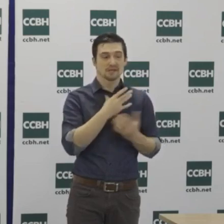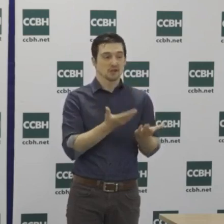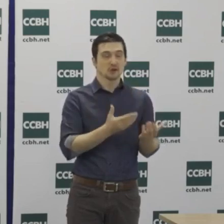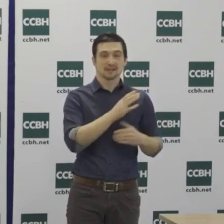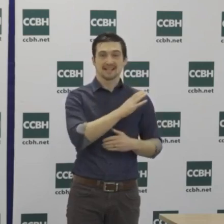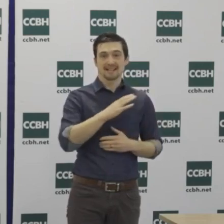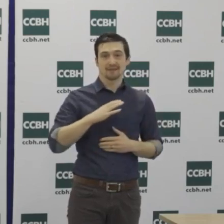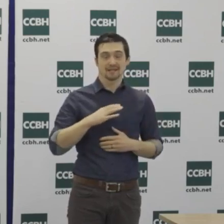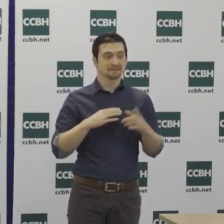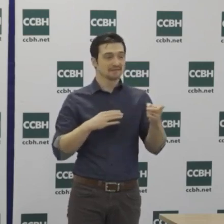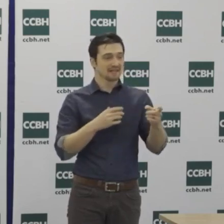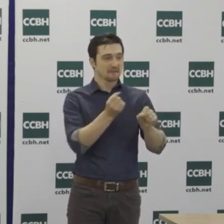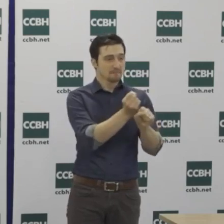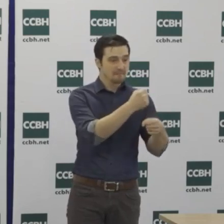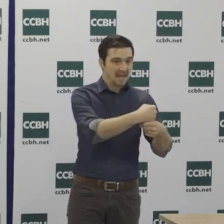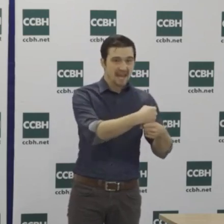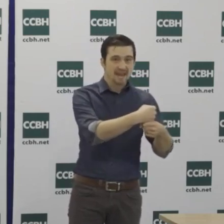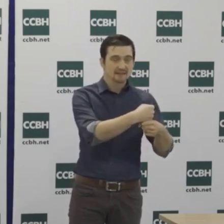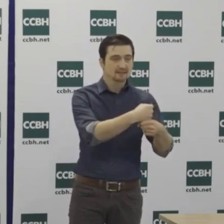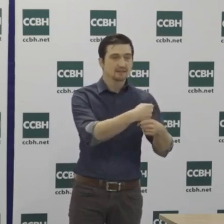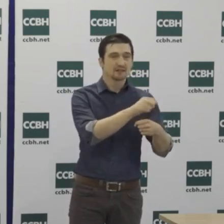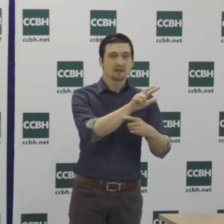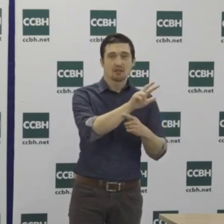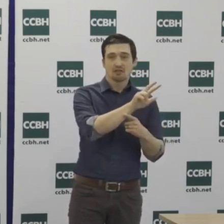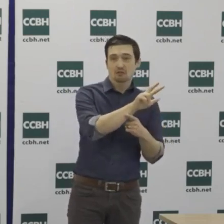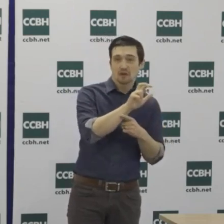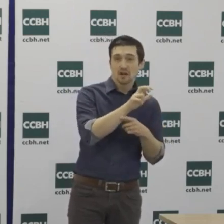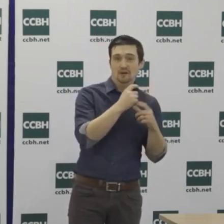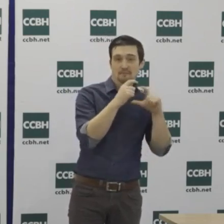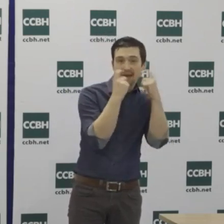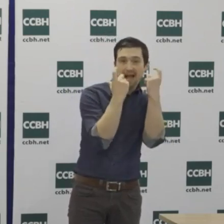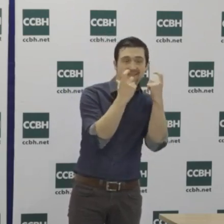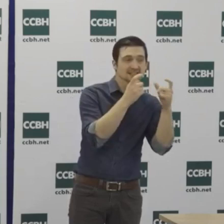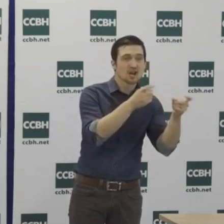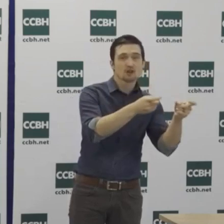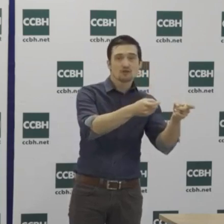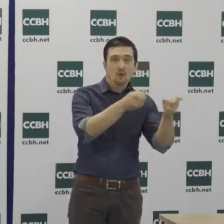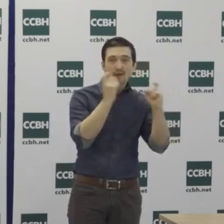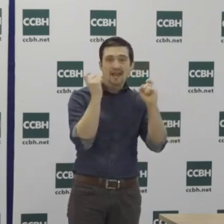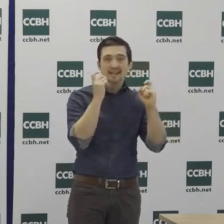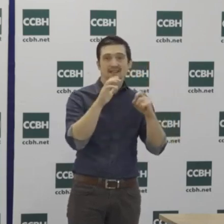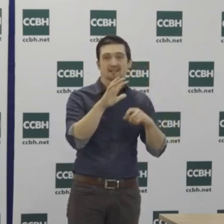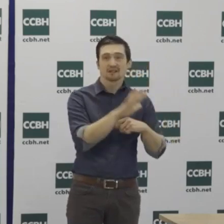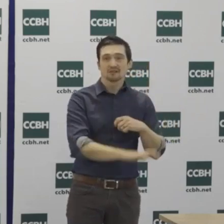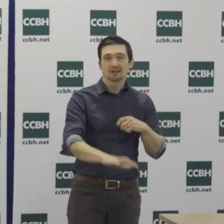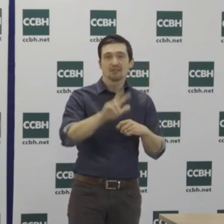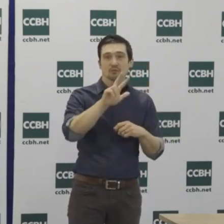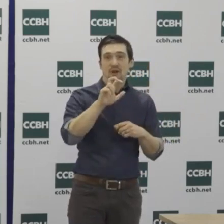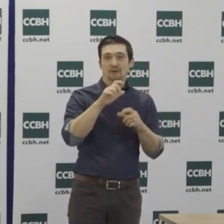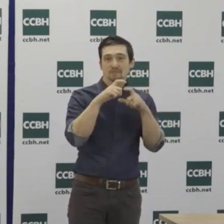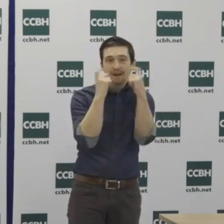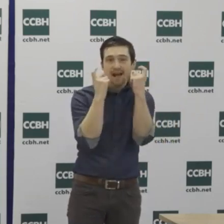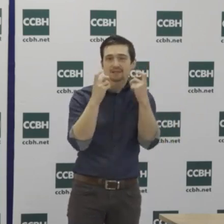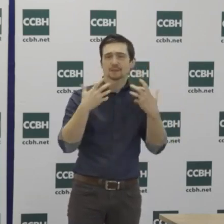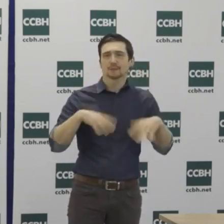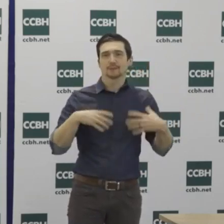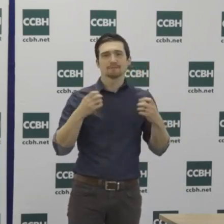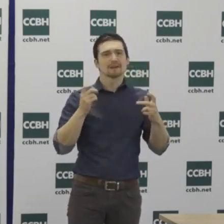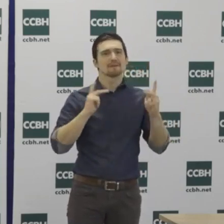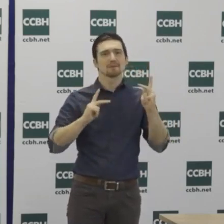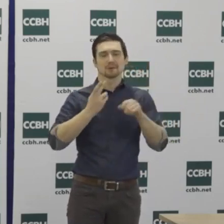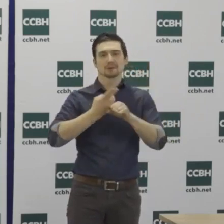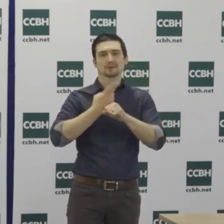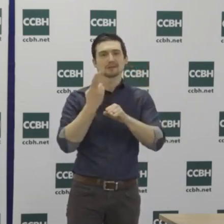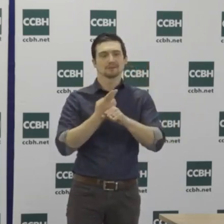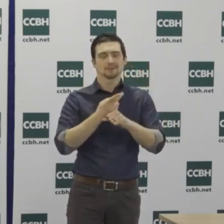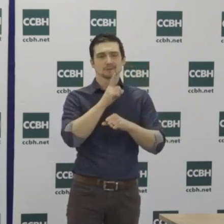and donated so far about 300 masks, cloth masks, that are being put to good use. We